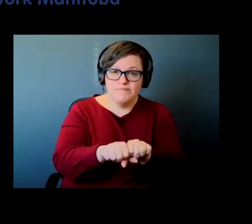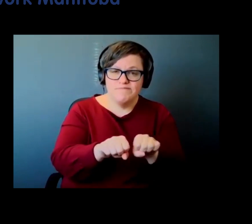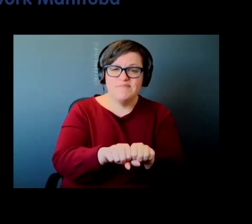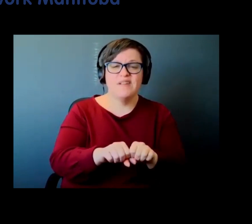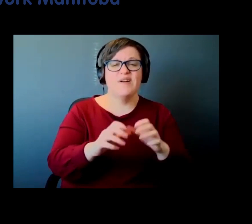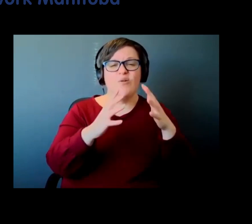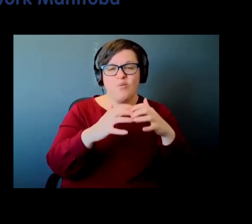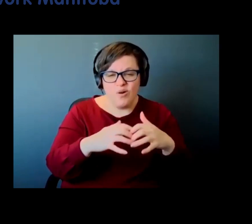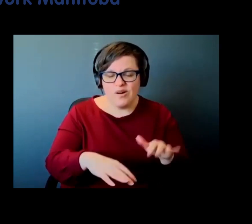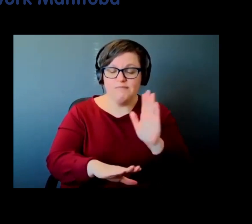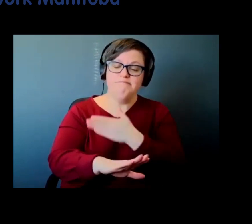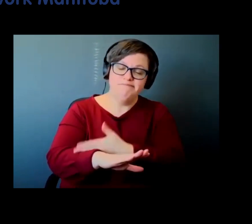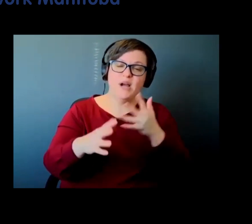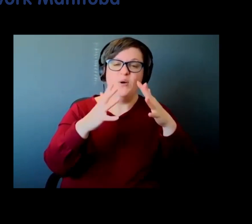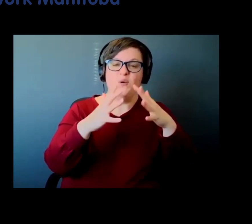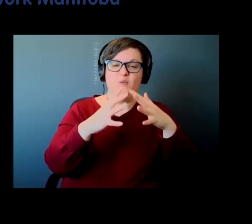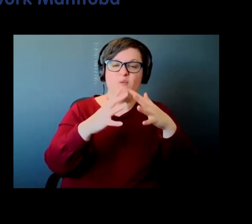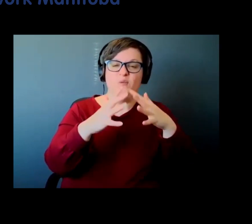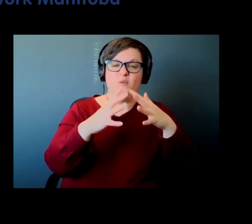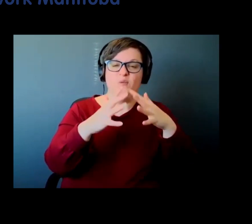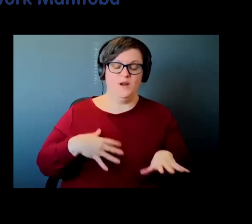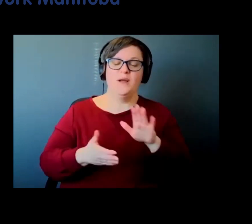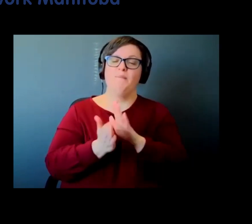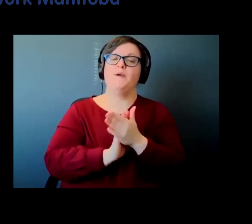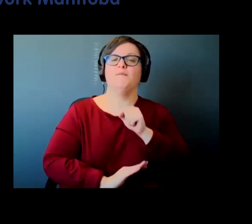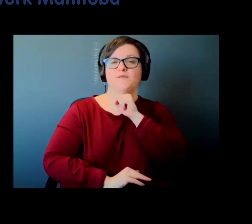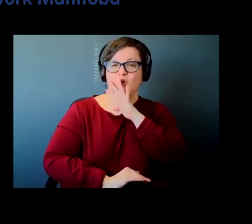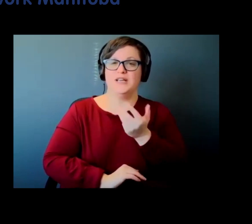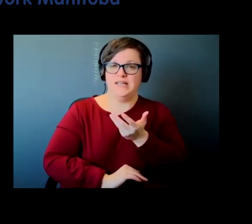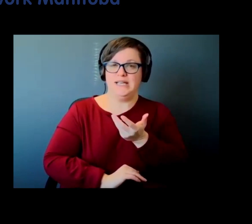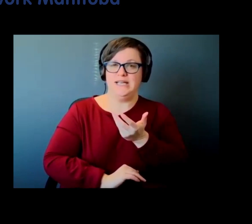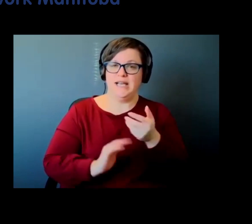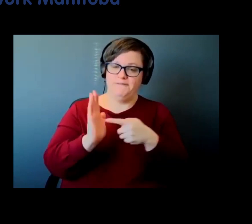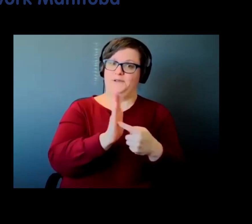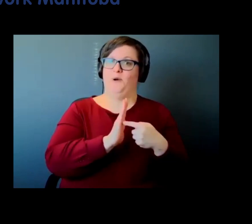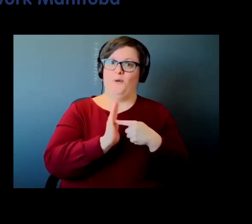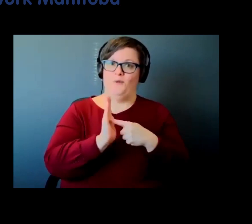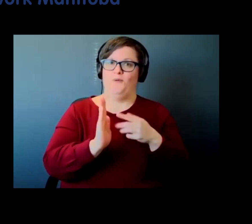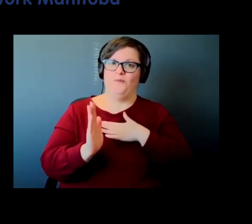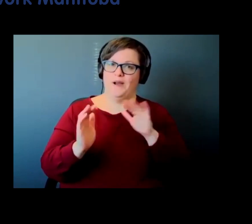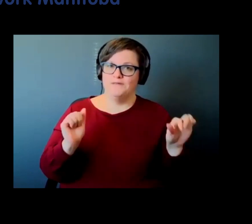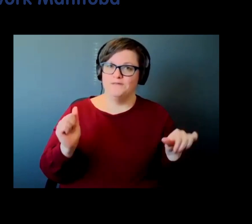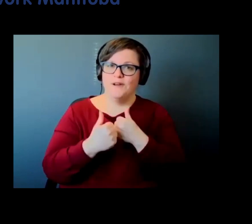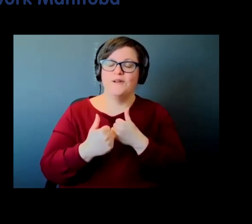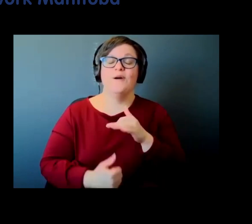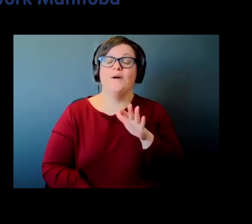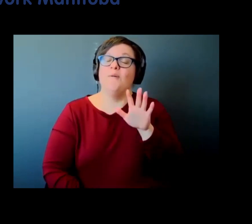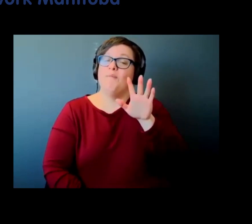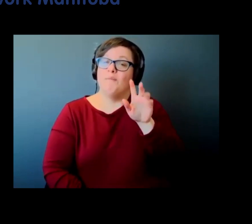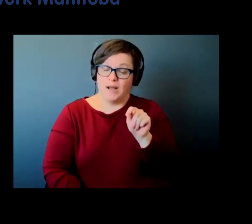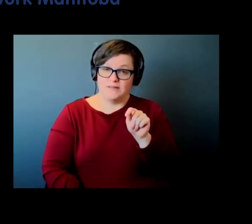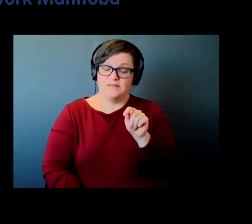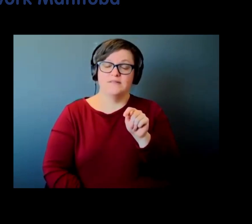bit dirtier, and it kind of shows the difficulties. But yes, yet throughout the whole thing,